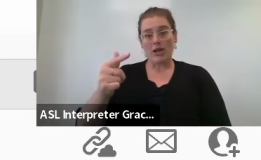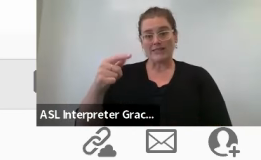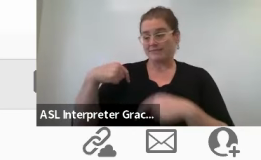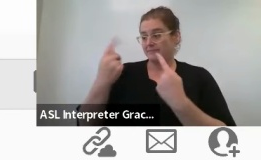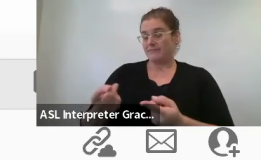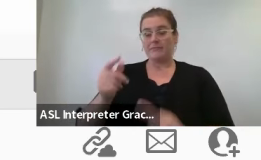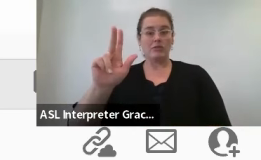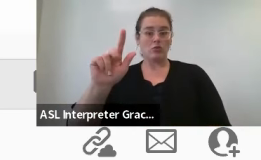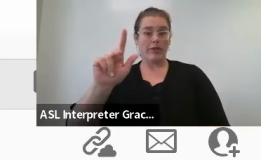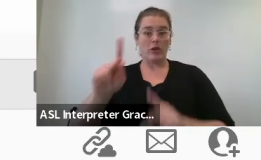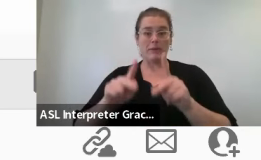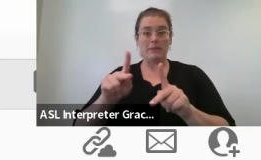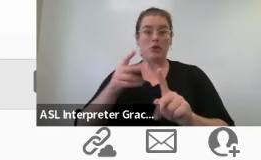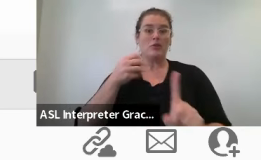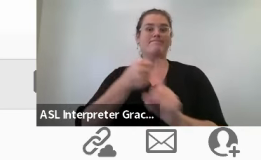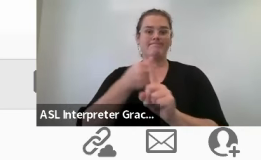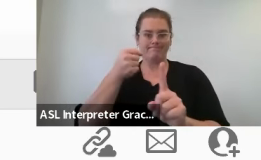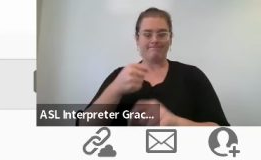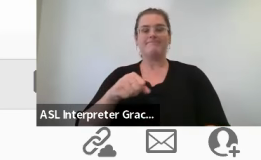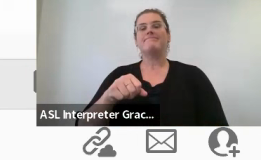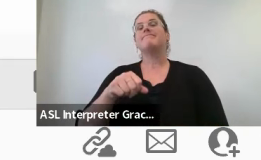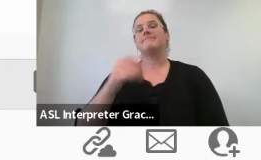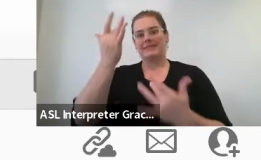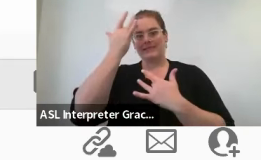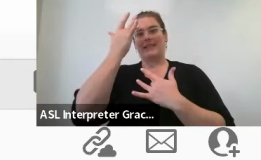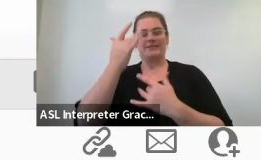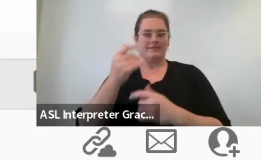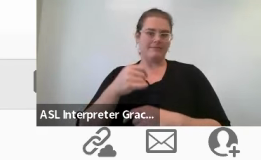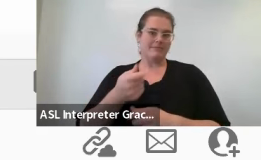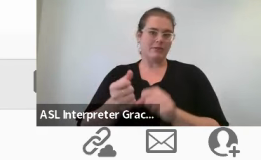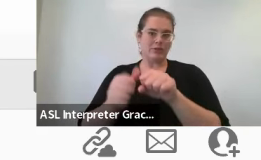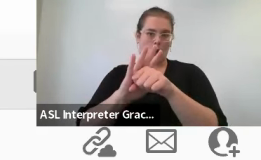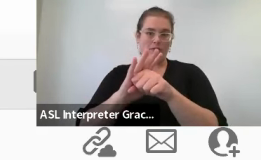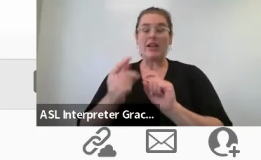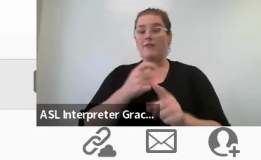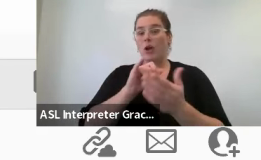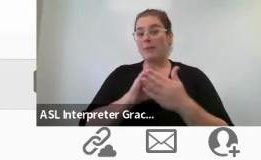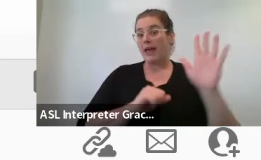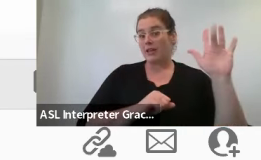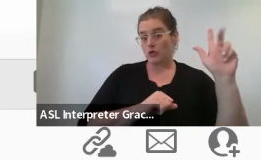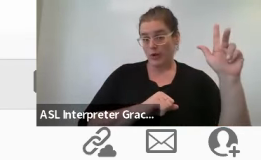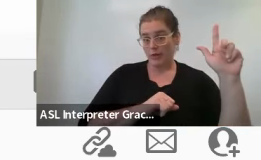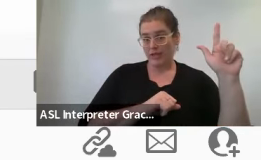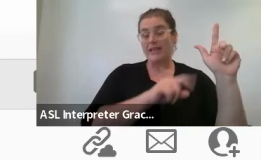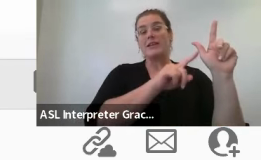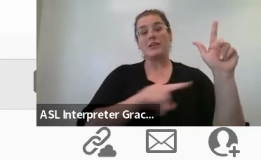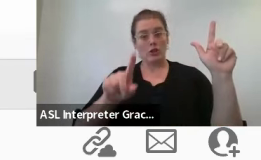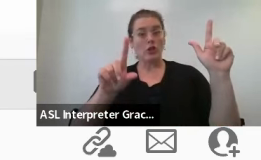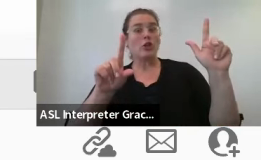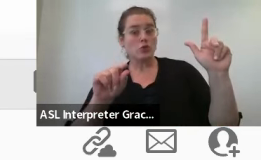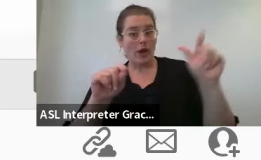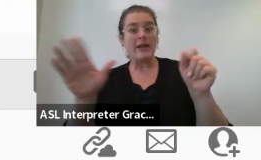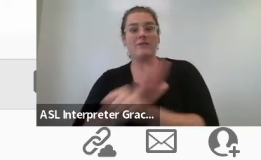people who have been diagnosed with COVID. Of those 23, 20 of them were fully vaccinated and